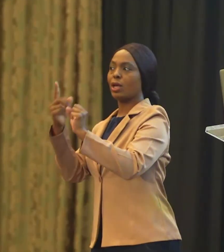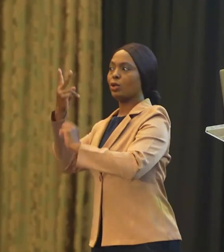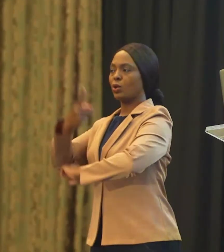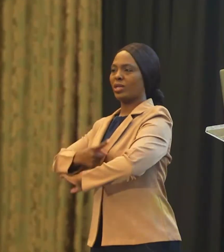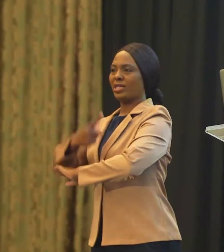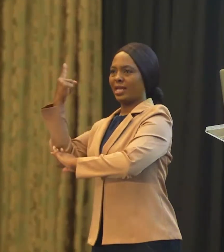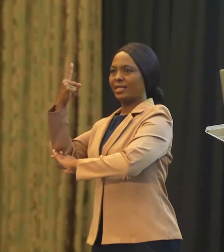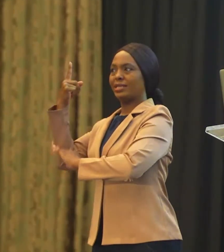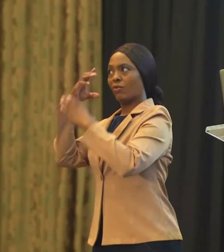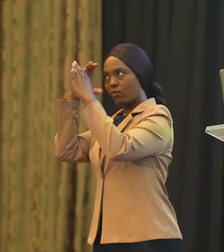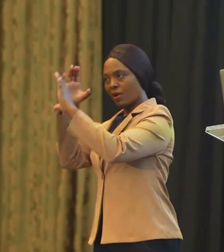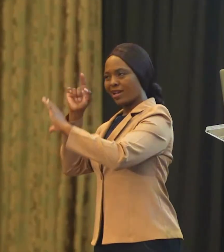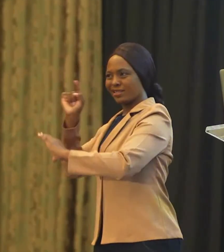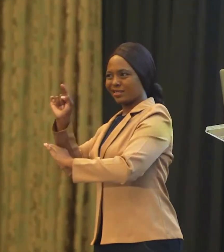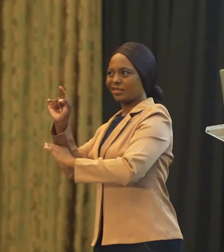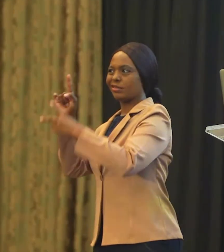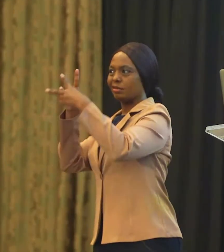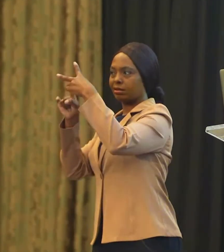days.